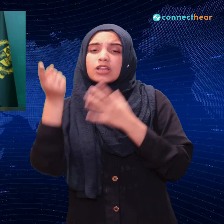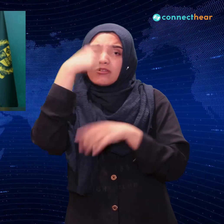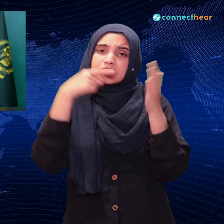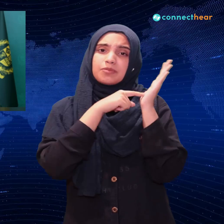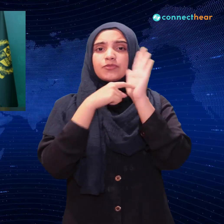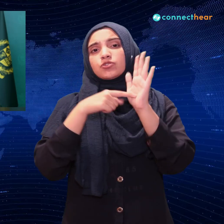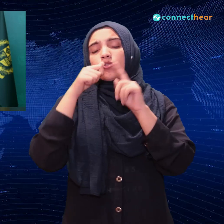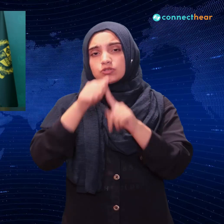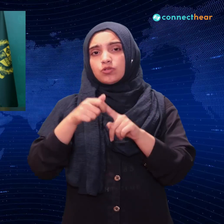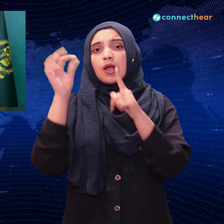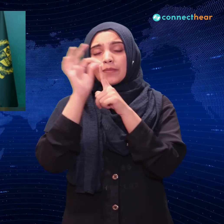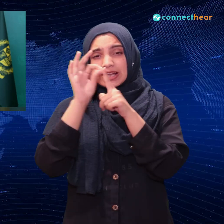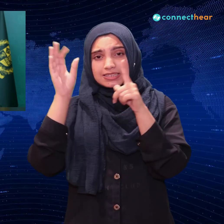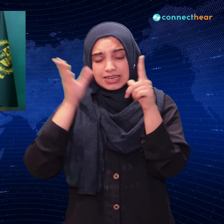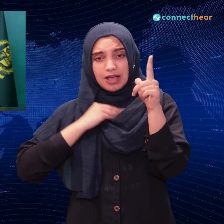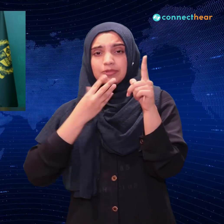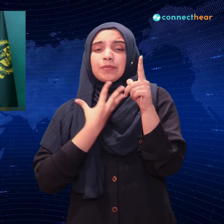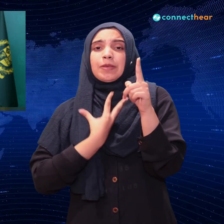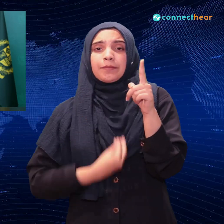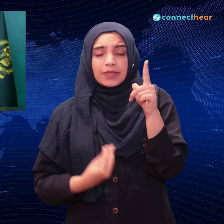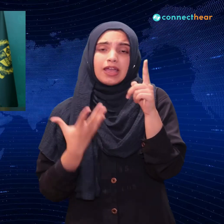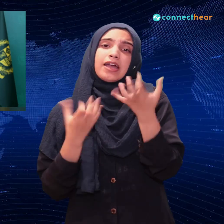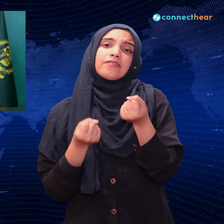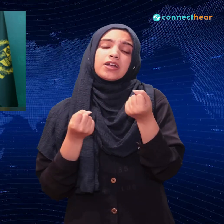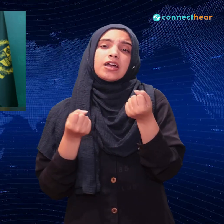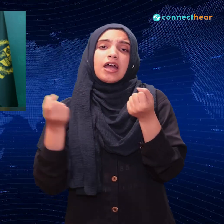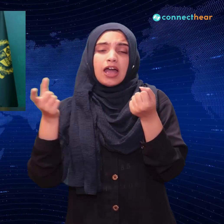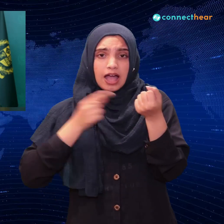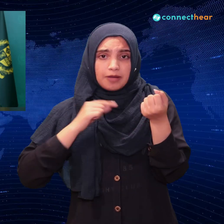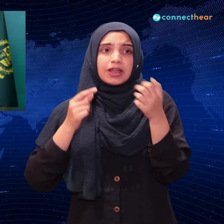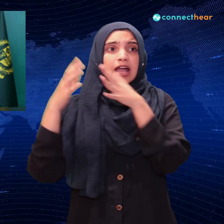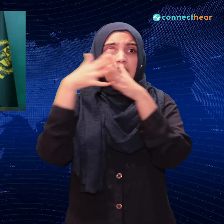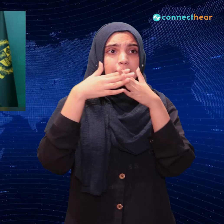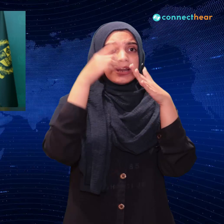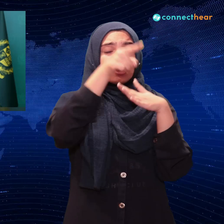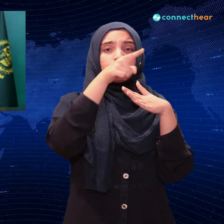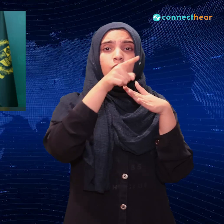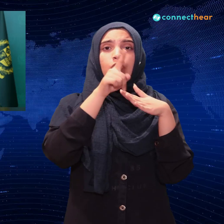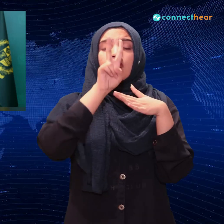in Pakistan, there were 480 drone attacks conducted by the US.